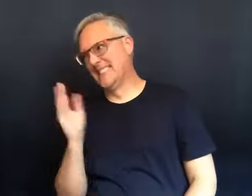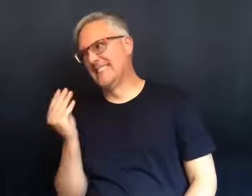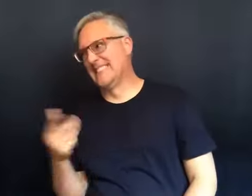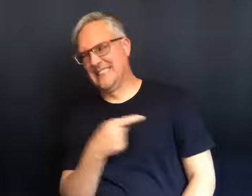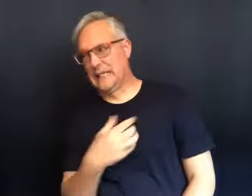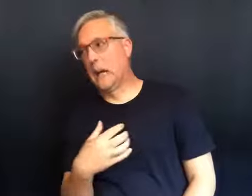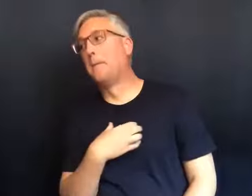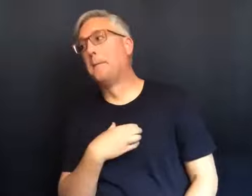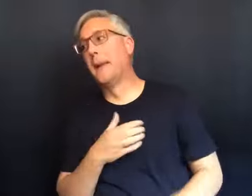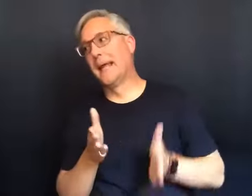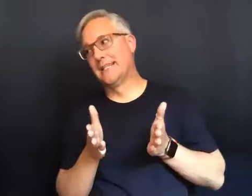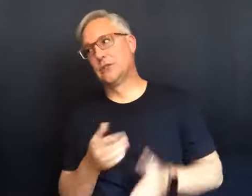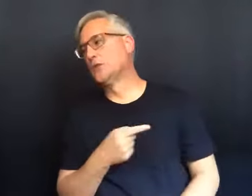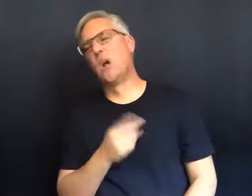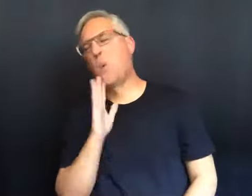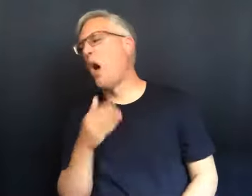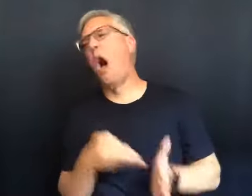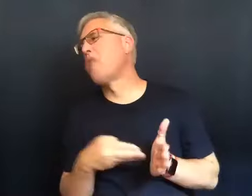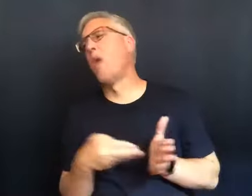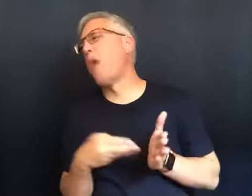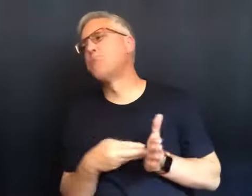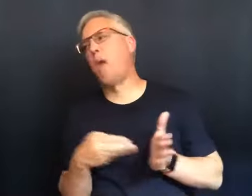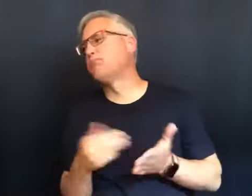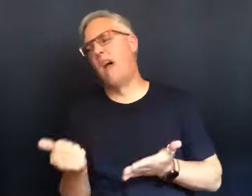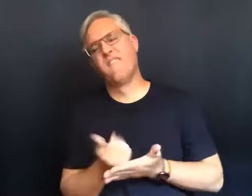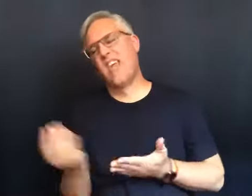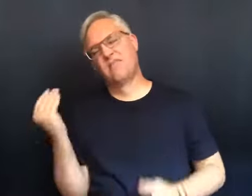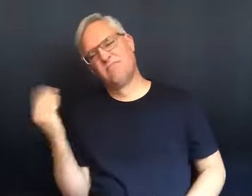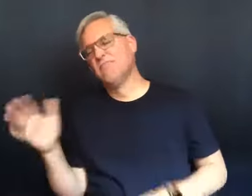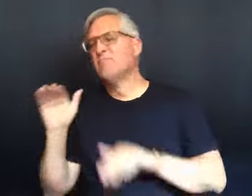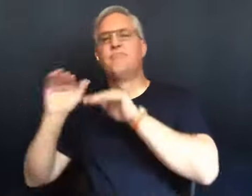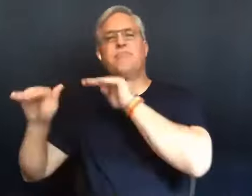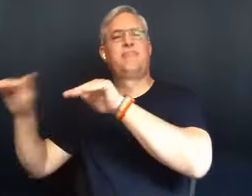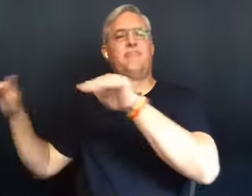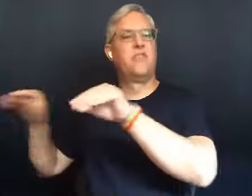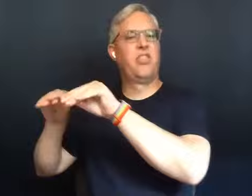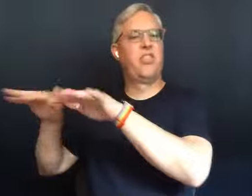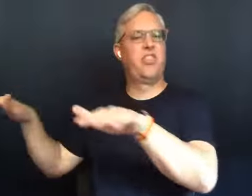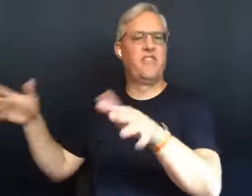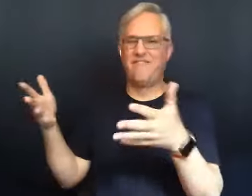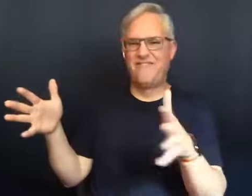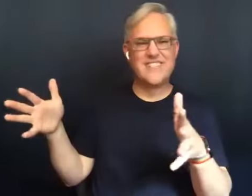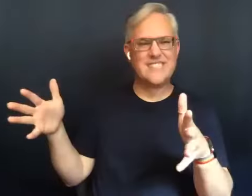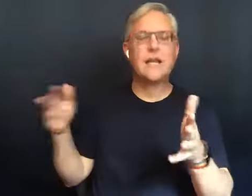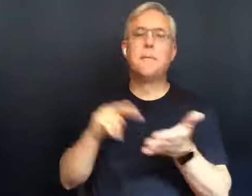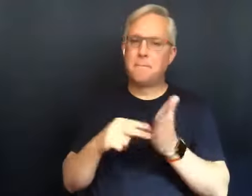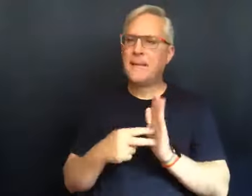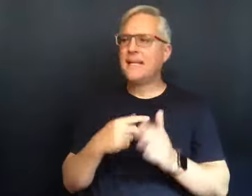I could be considered that guy. That guy. Okay, so he's always going to oppose everything.